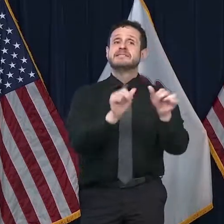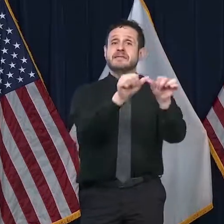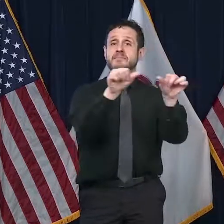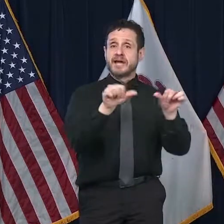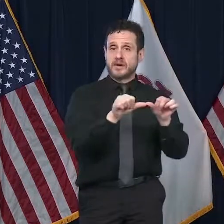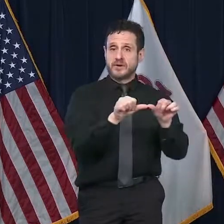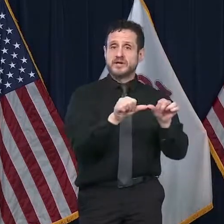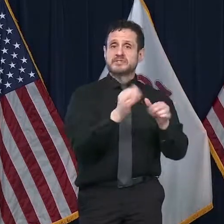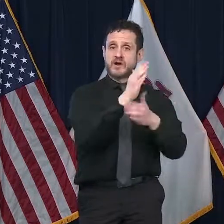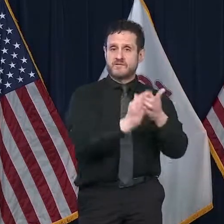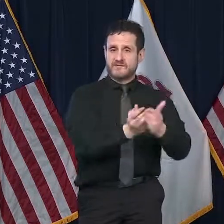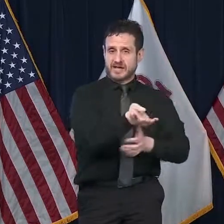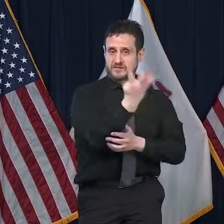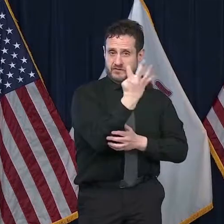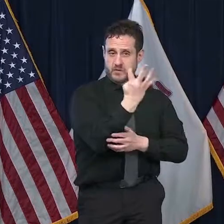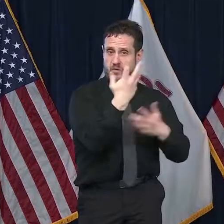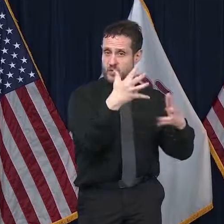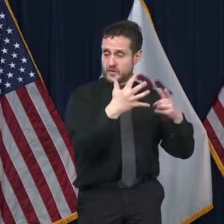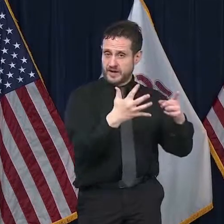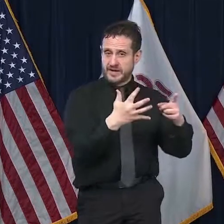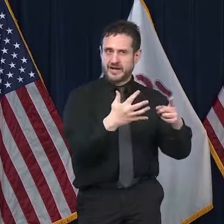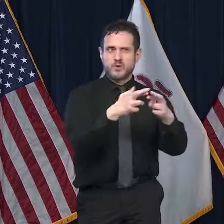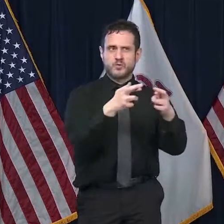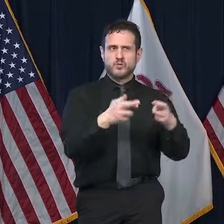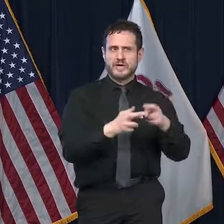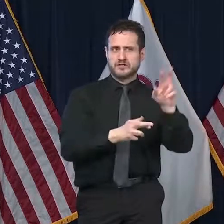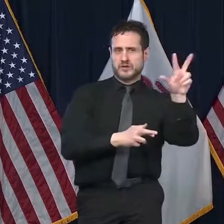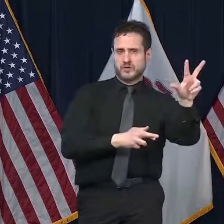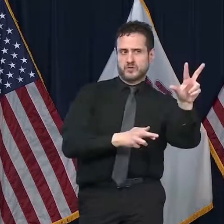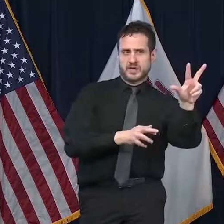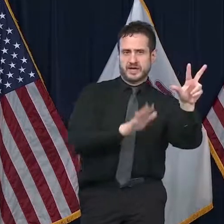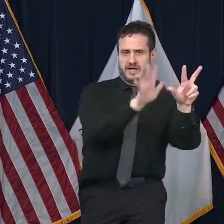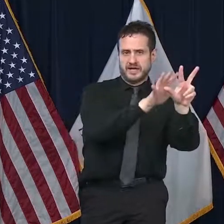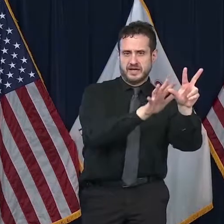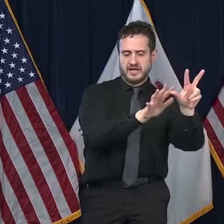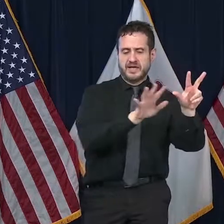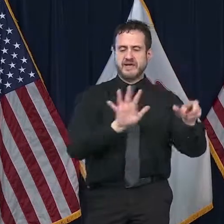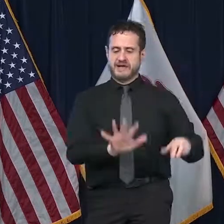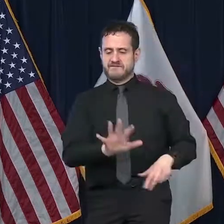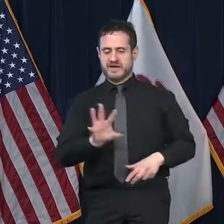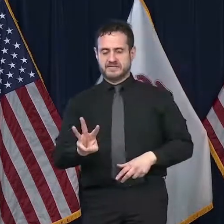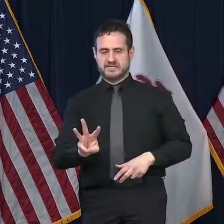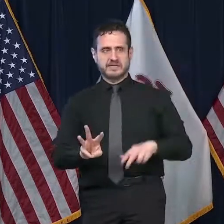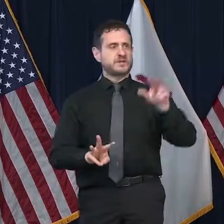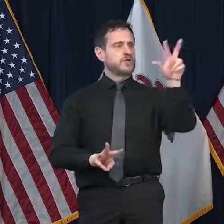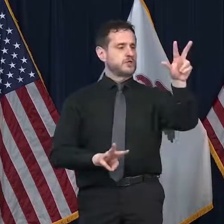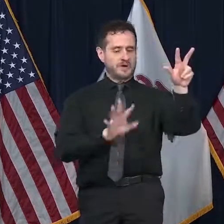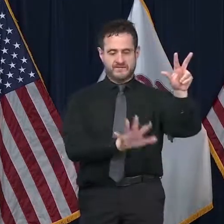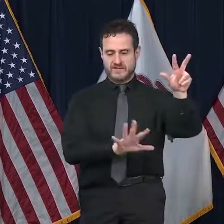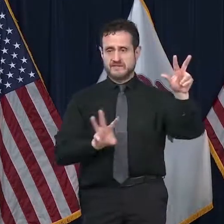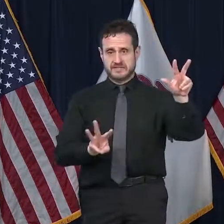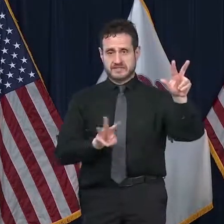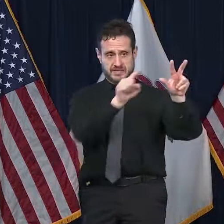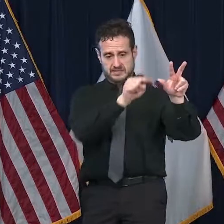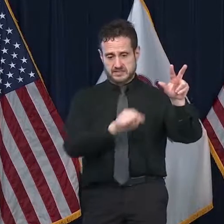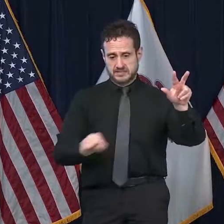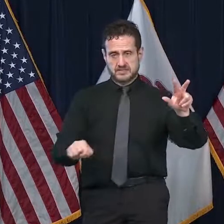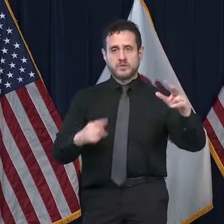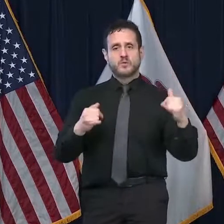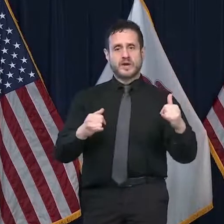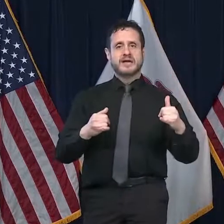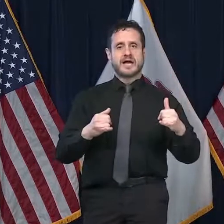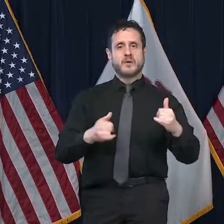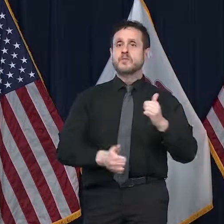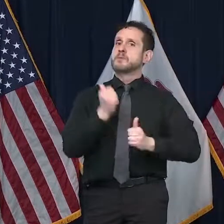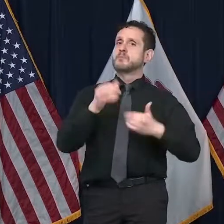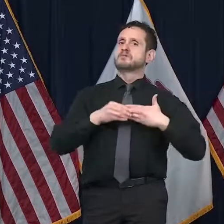of today, that is regions 3, and as well as regions 5 and 6. So regions 3, 5, and 6 are currently in phase 4.